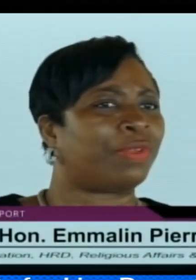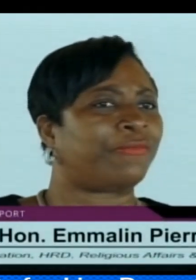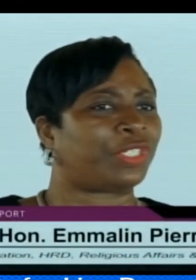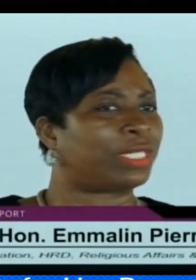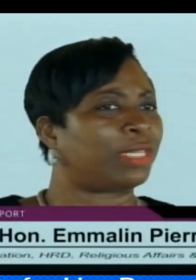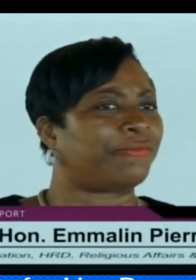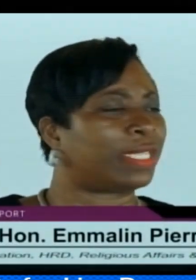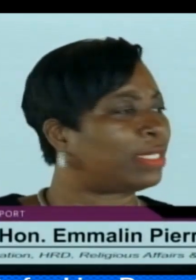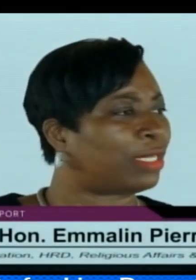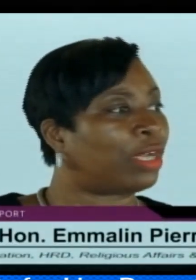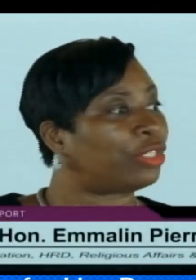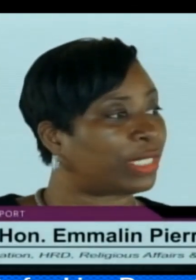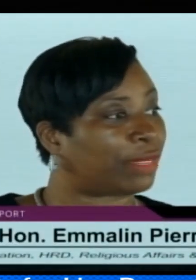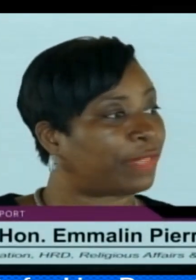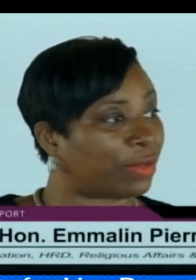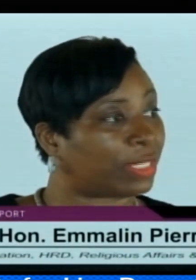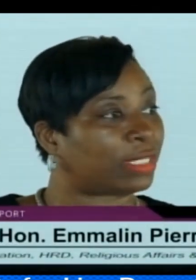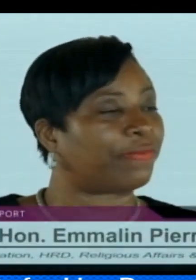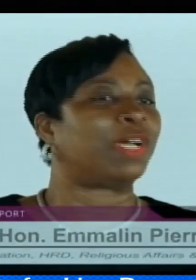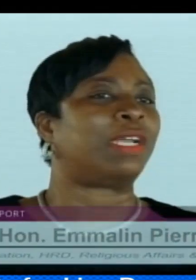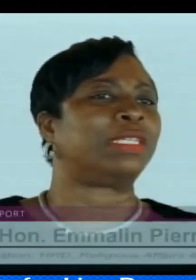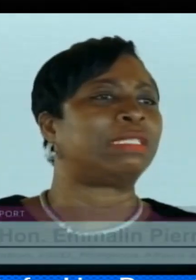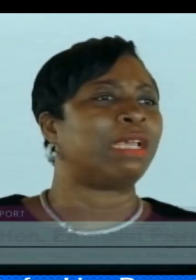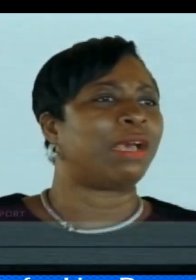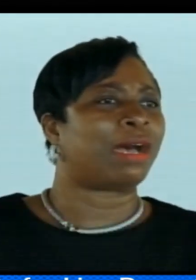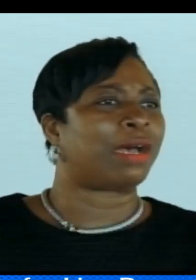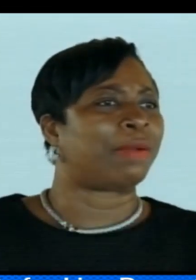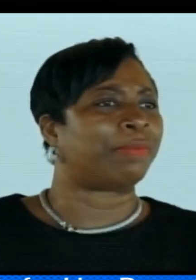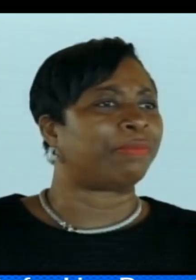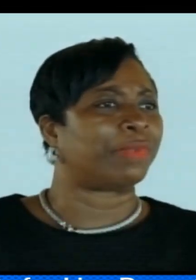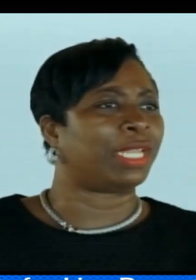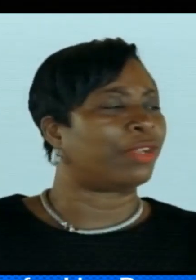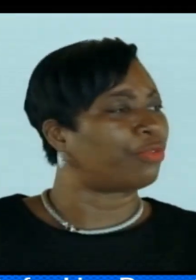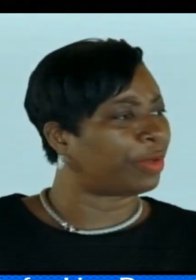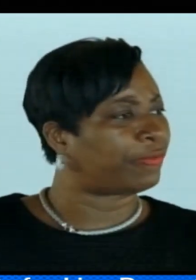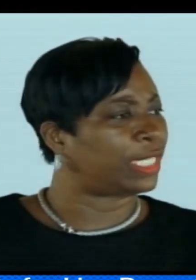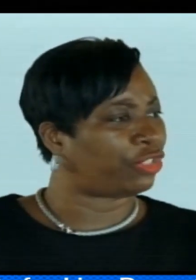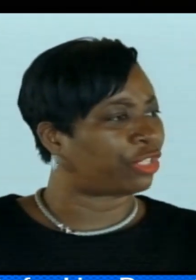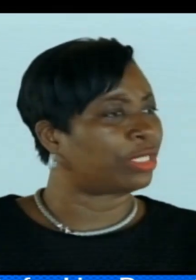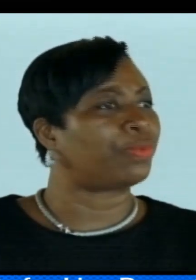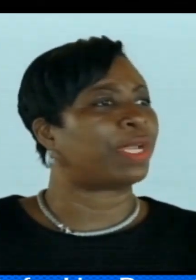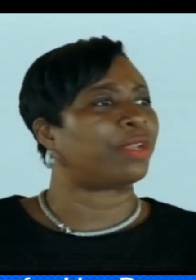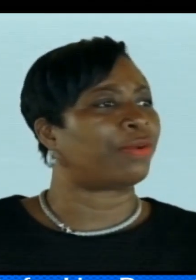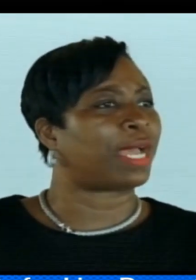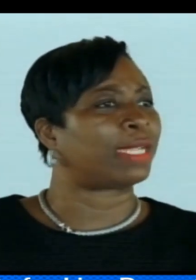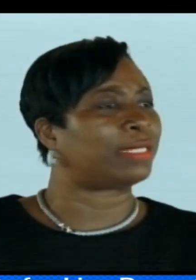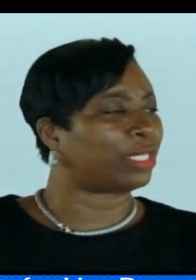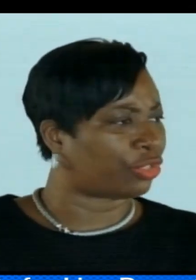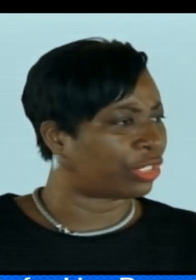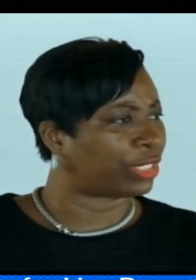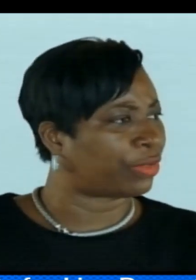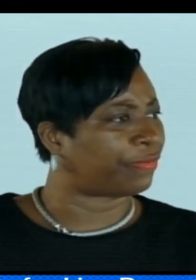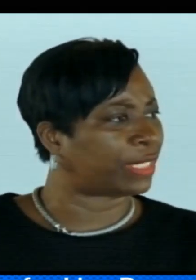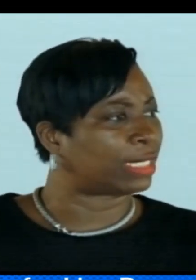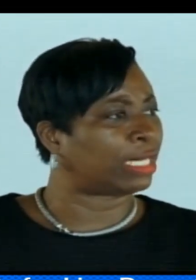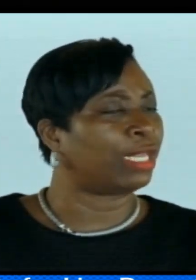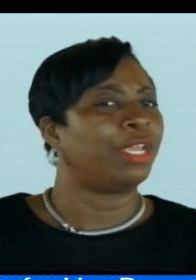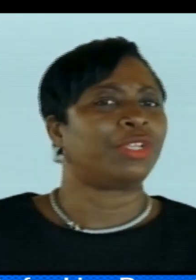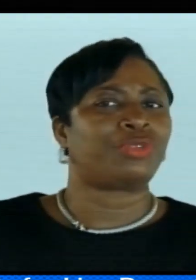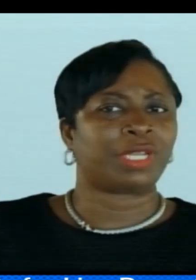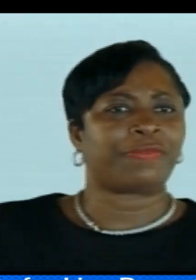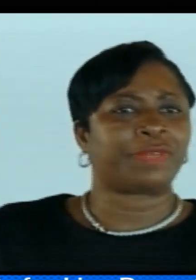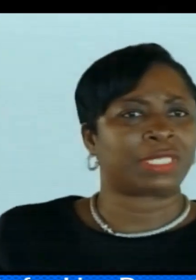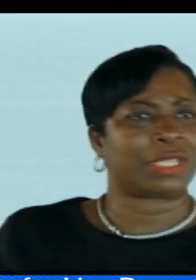right now we've just invested hundreds of thousands of dollars in a group of teachers who are now at St. George's